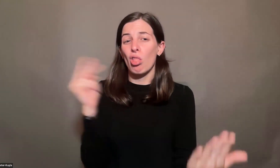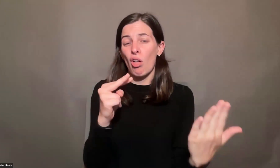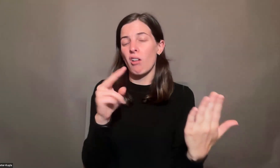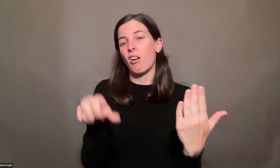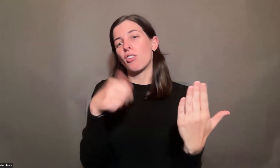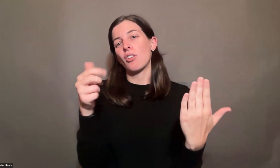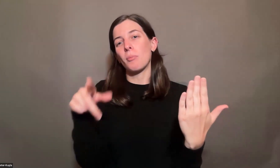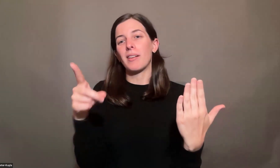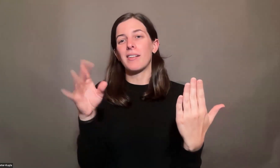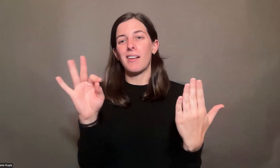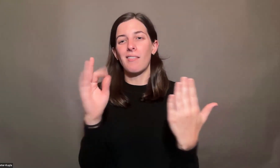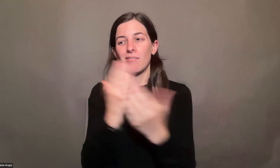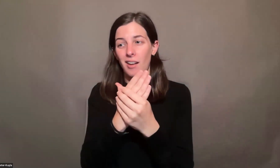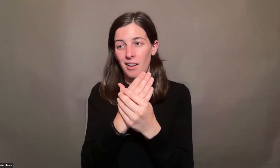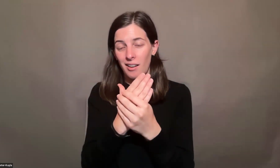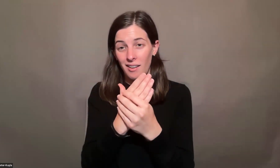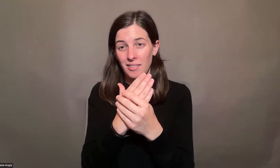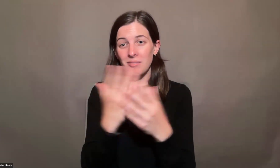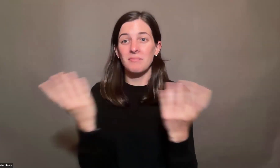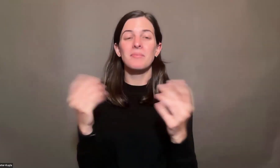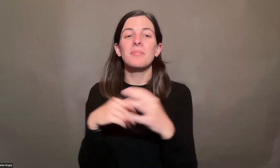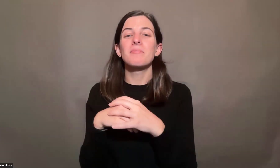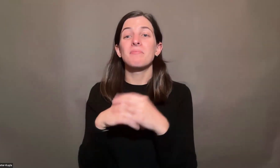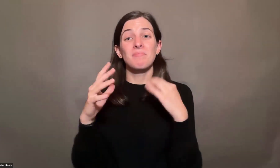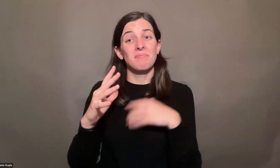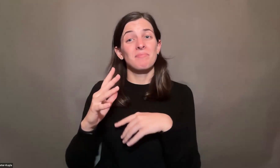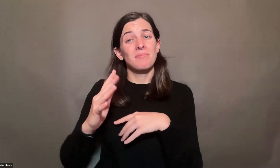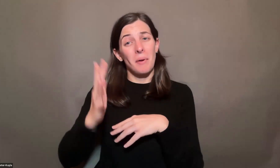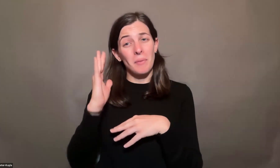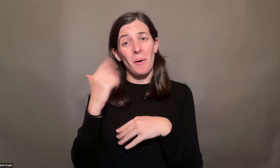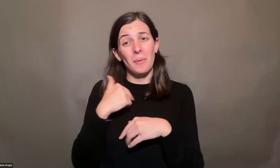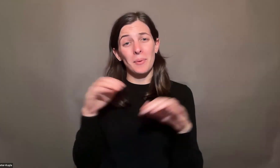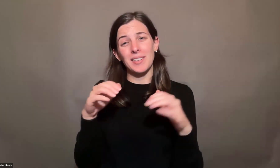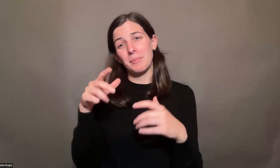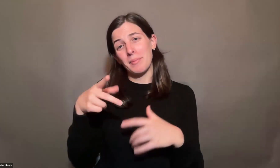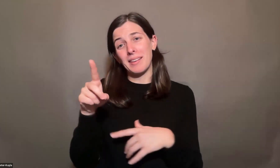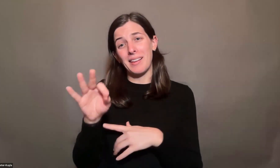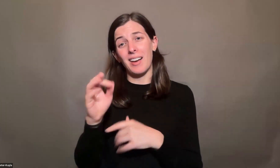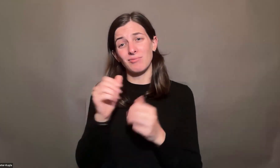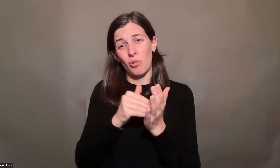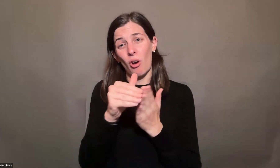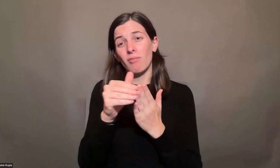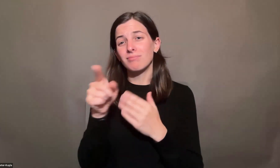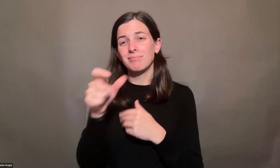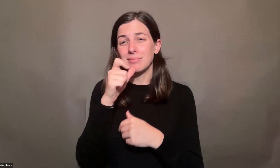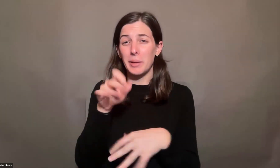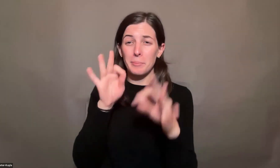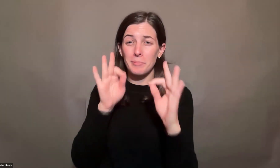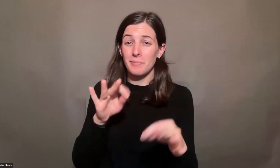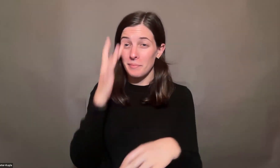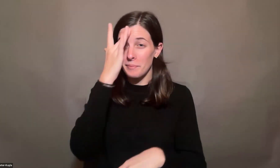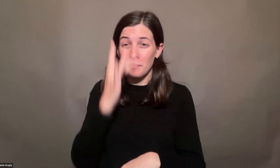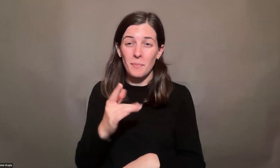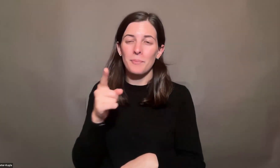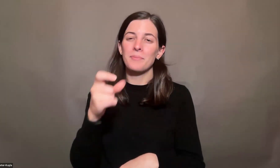UK government, there was quite a churn of PDF files. It was kind of the way we did things. They're not ideal because they're not really designed to be that flexible.